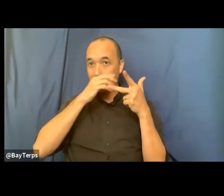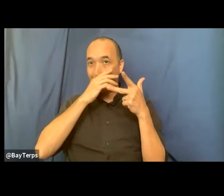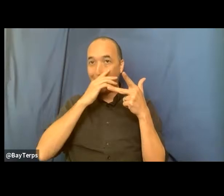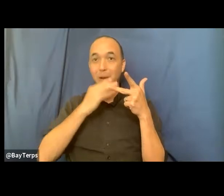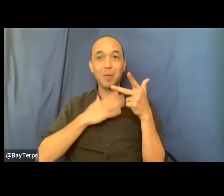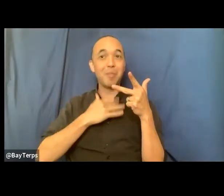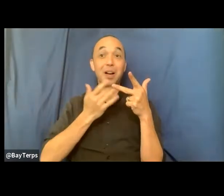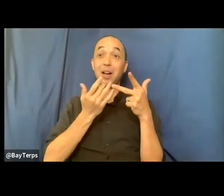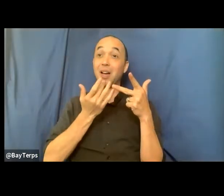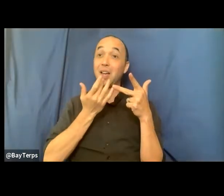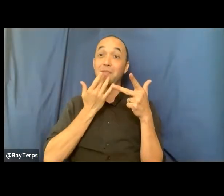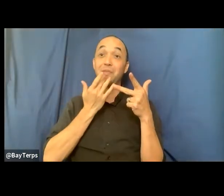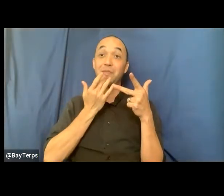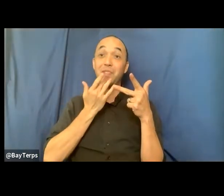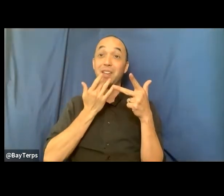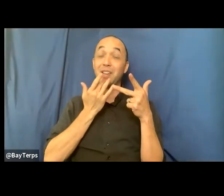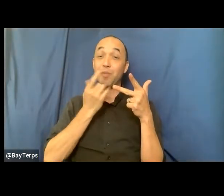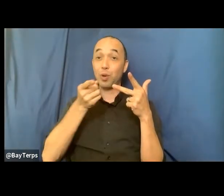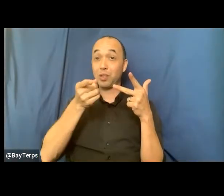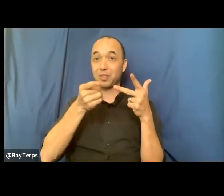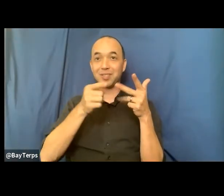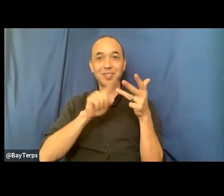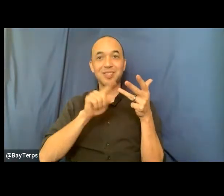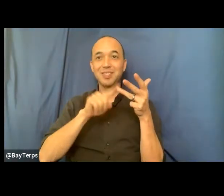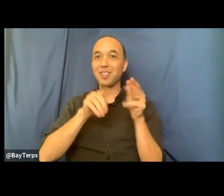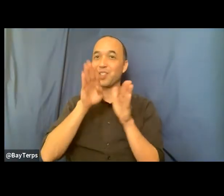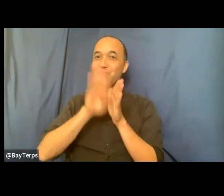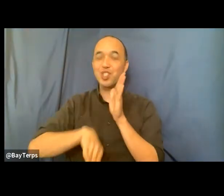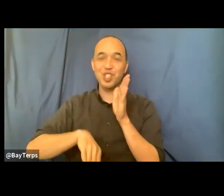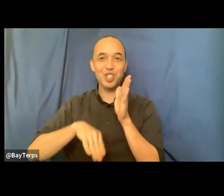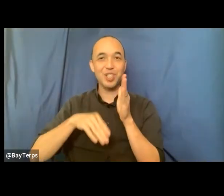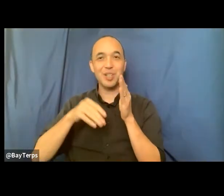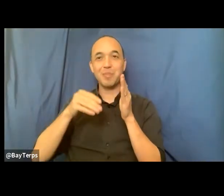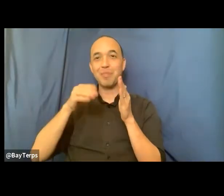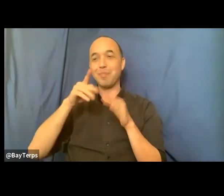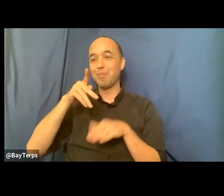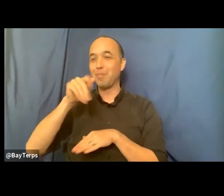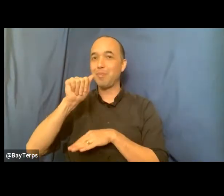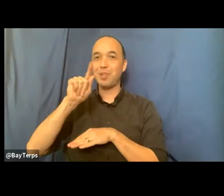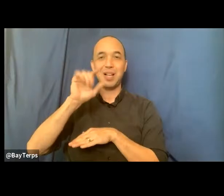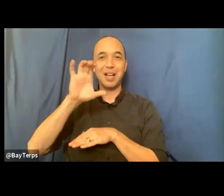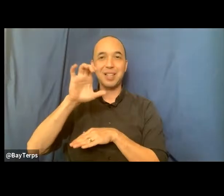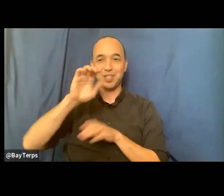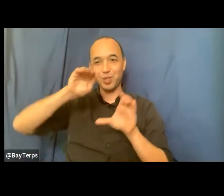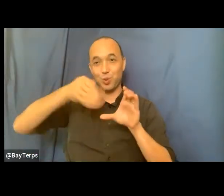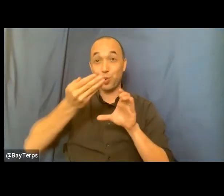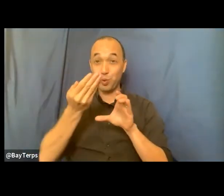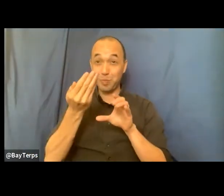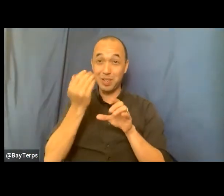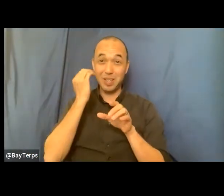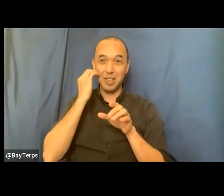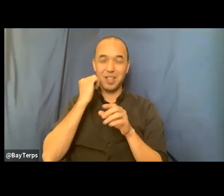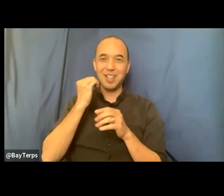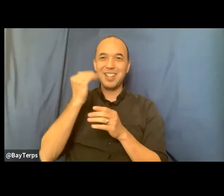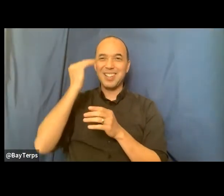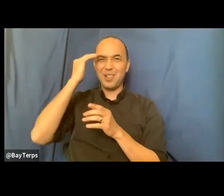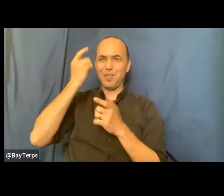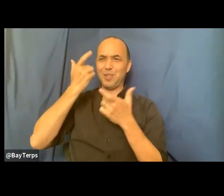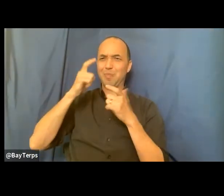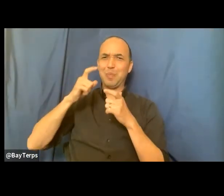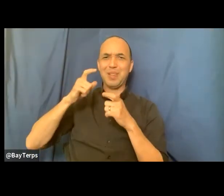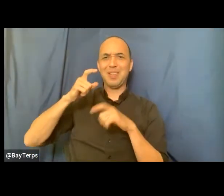my favorite is the cheap plastic scoop. The kits that come with these like big metal serrated